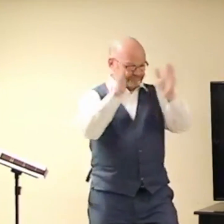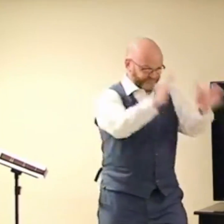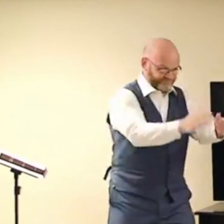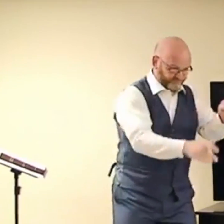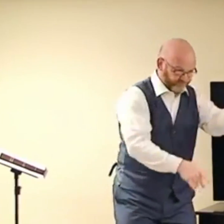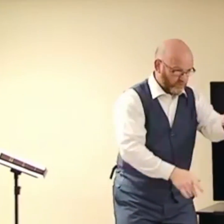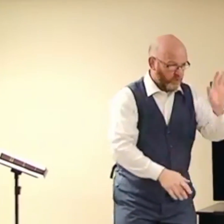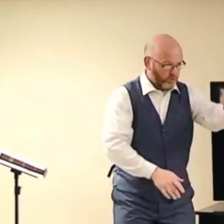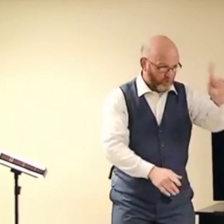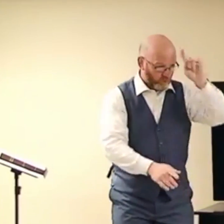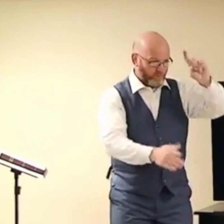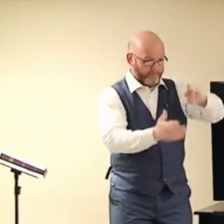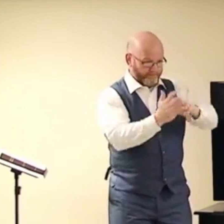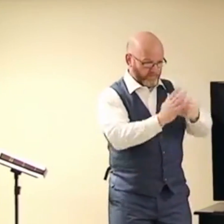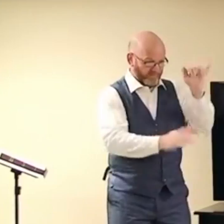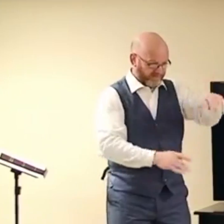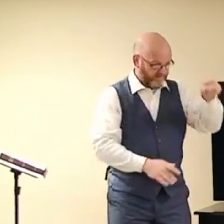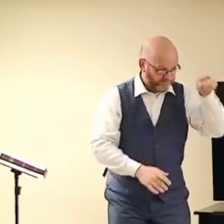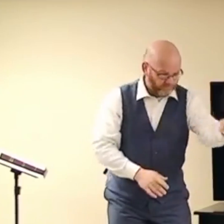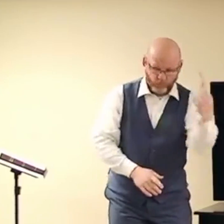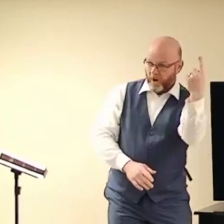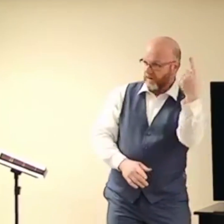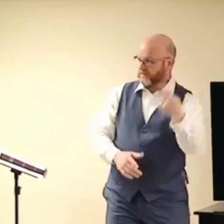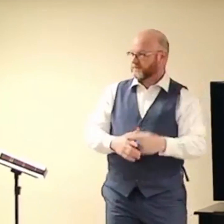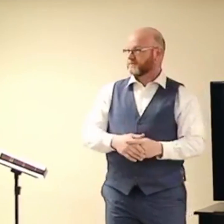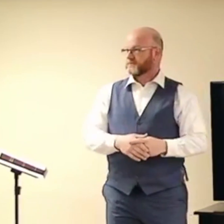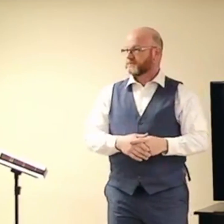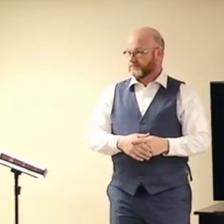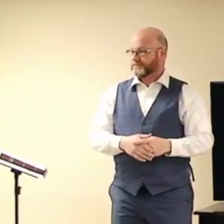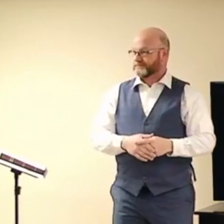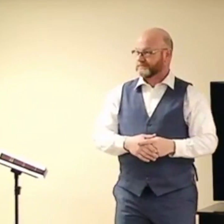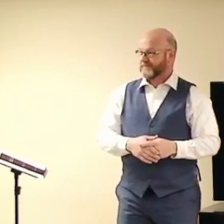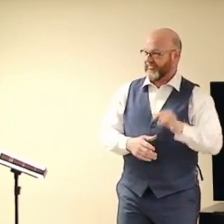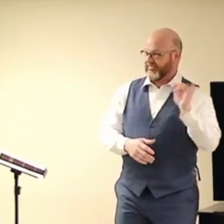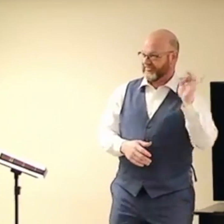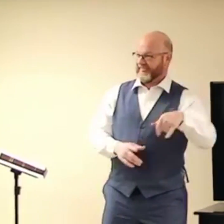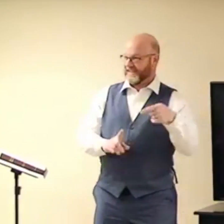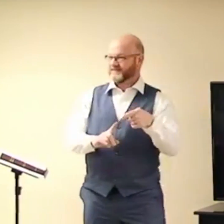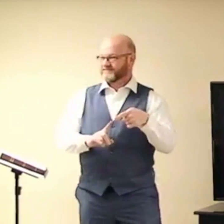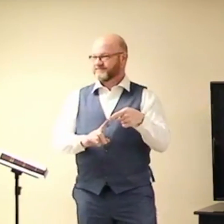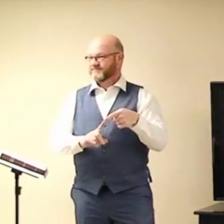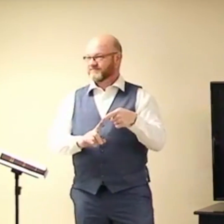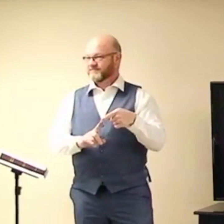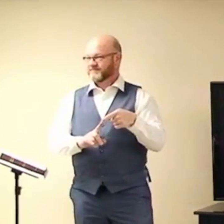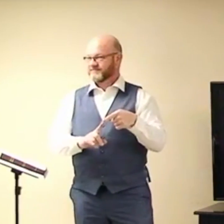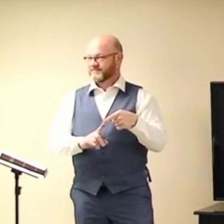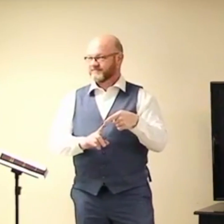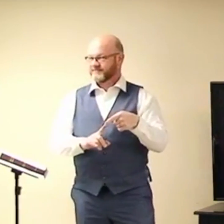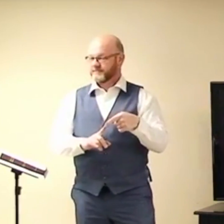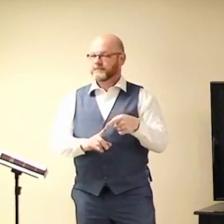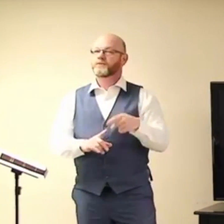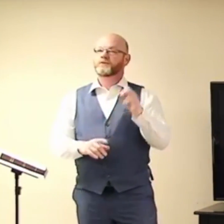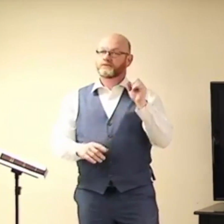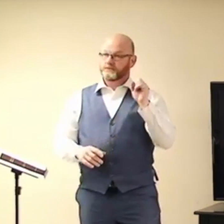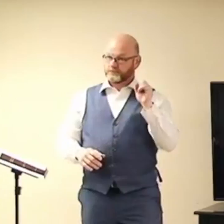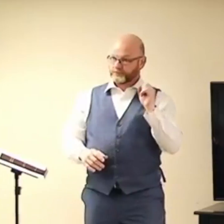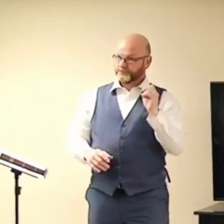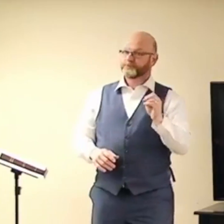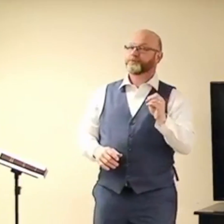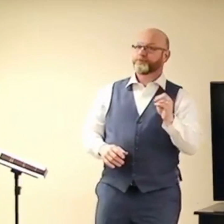for, that he was set apart to do, he was the only person in the history of the world that could do it,